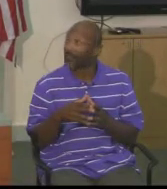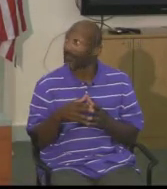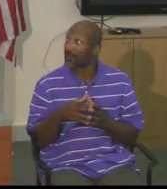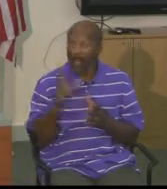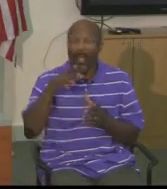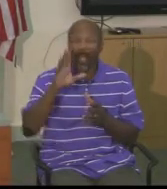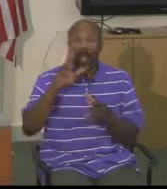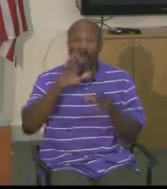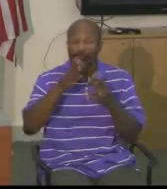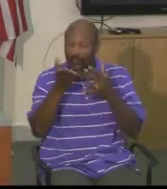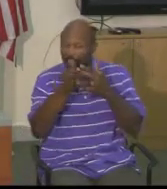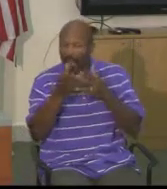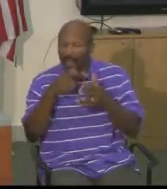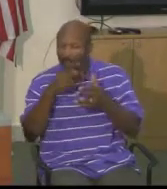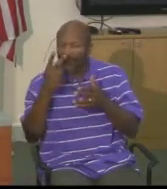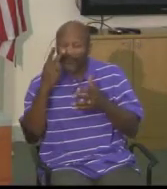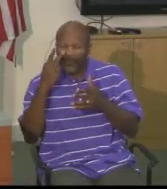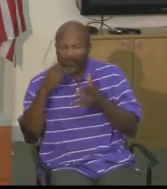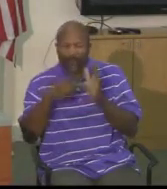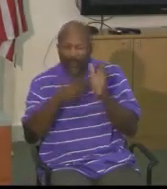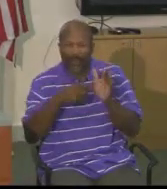I'll look at it on the right here.